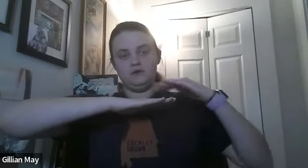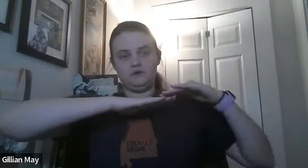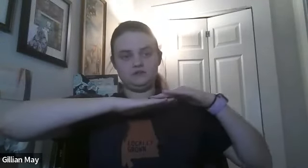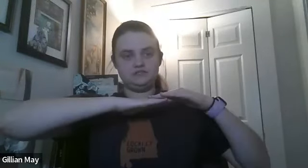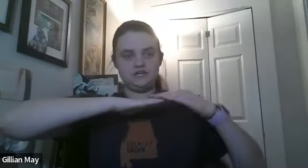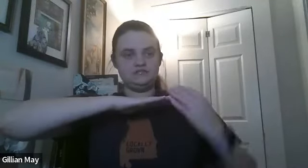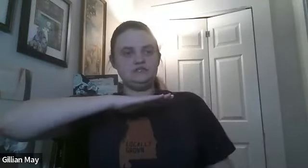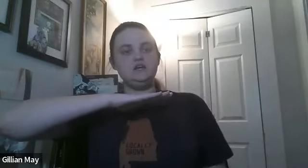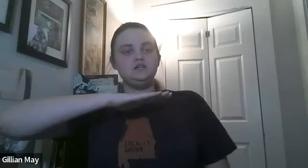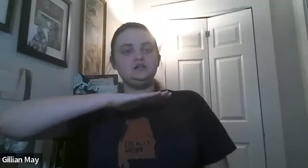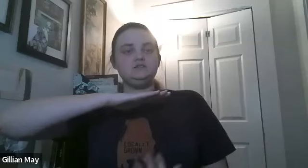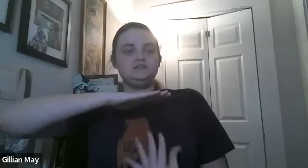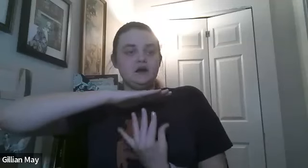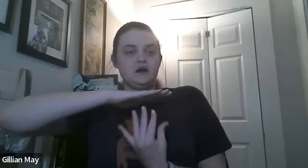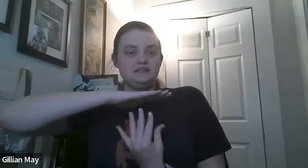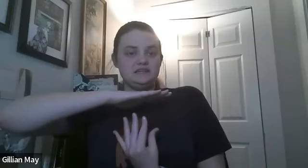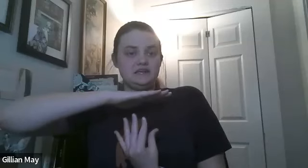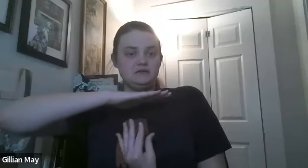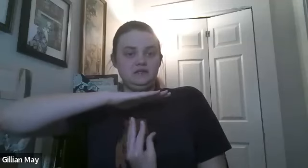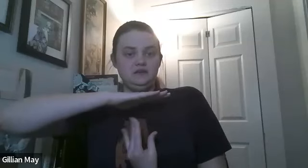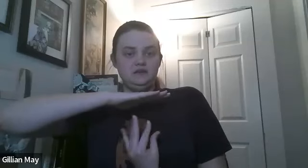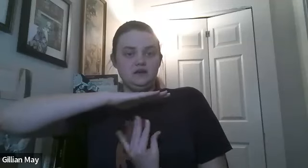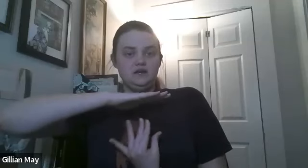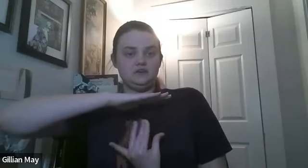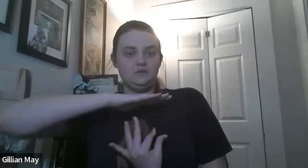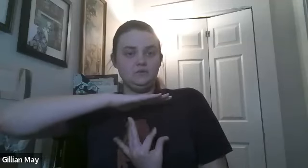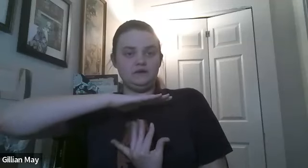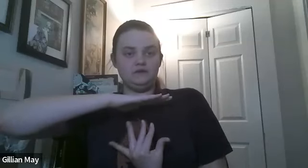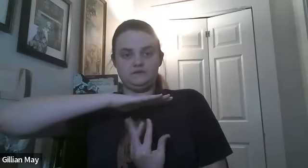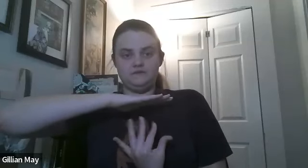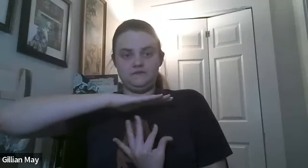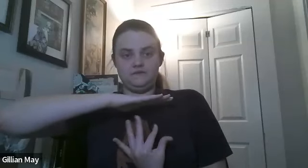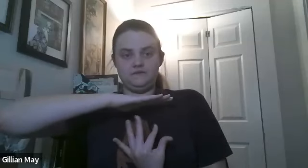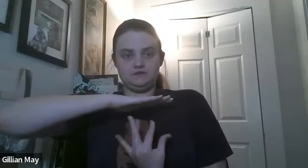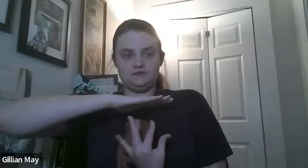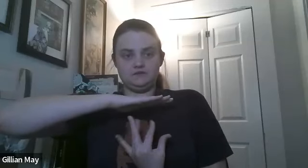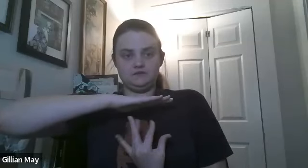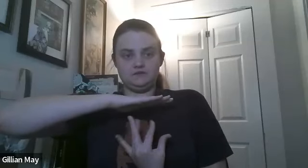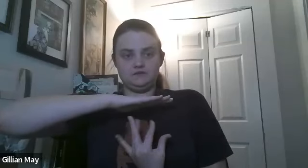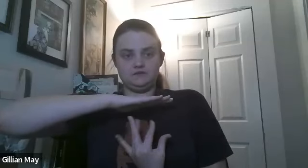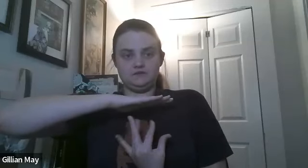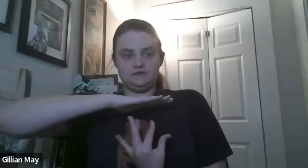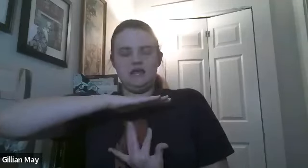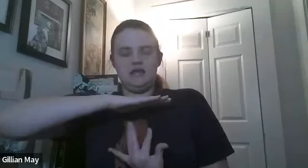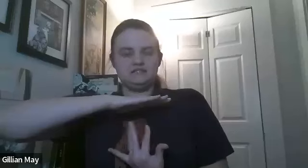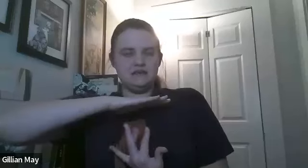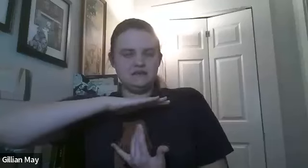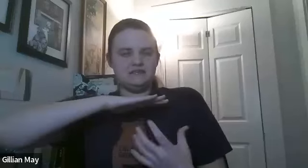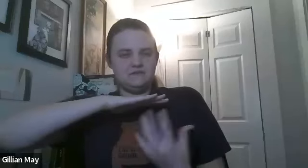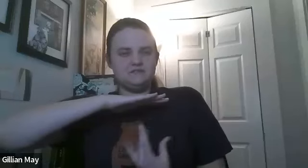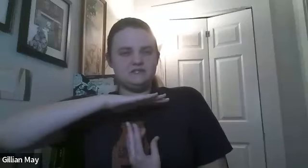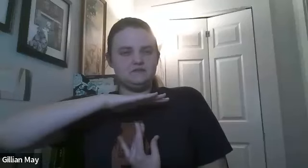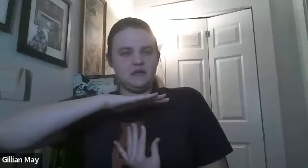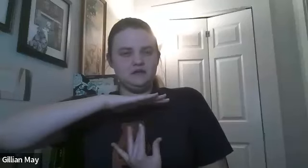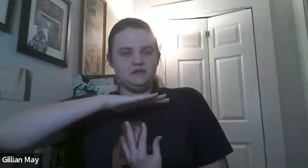across your chest, your dominant's down here, and you're going to wiggle your fingers. And it's the emphasis of like you